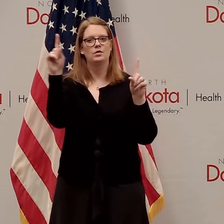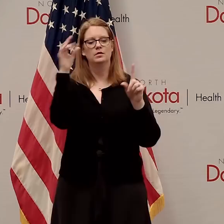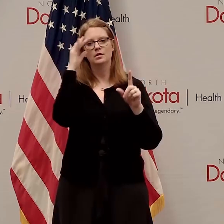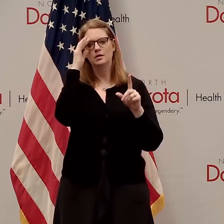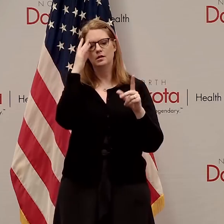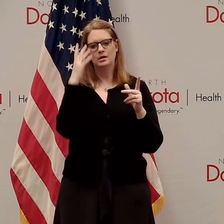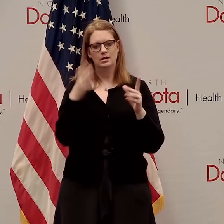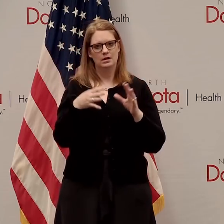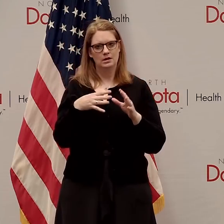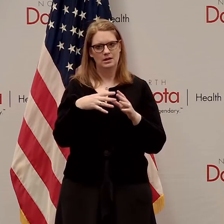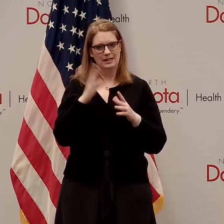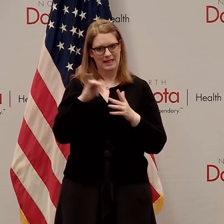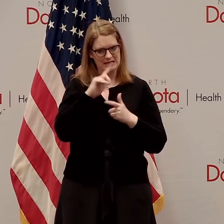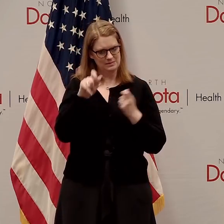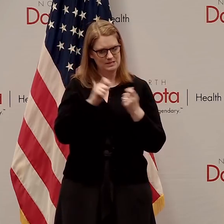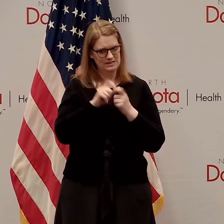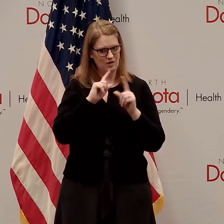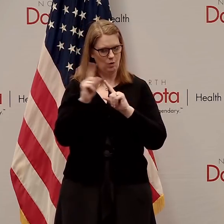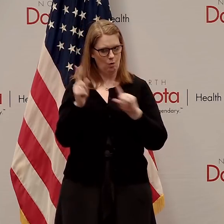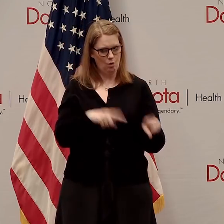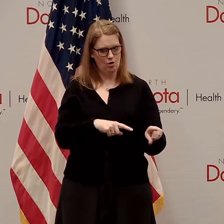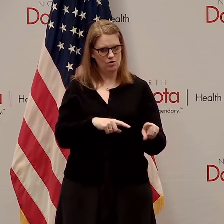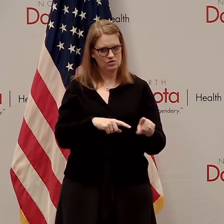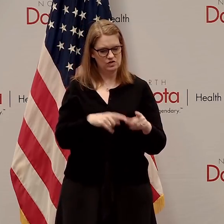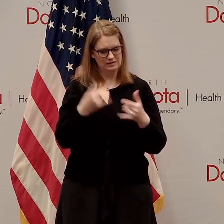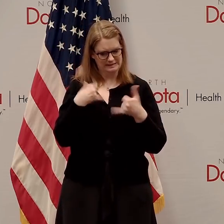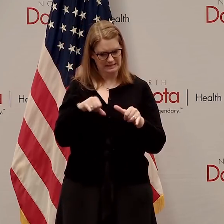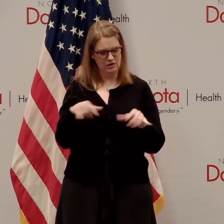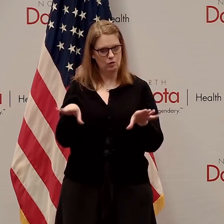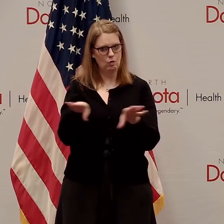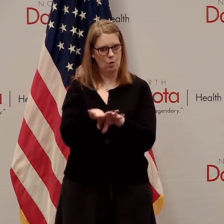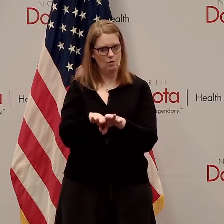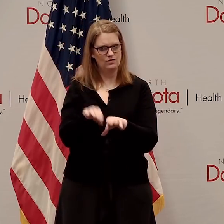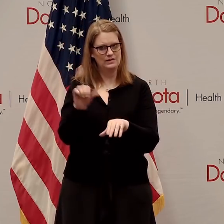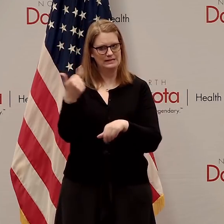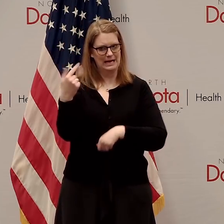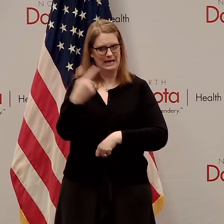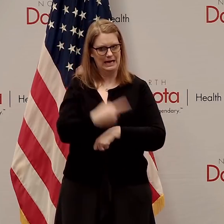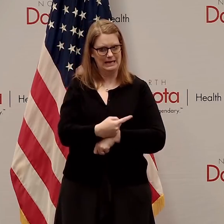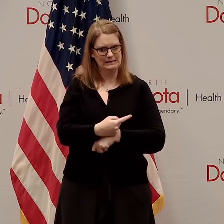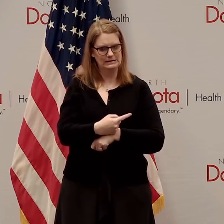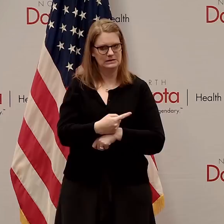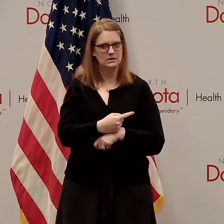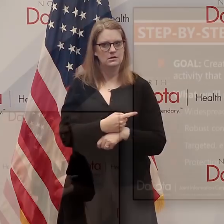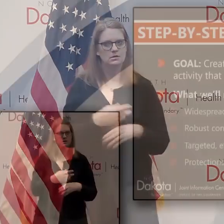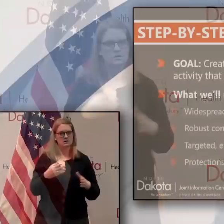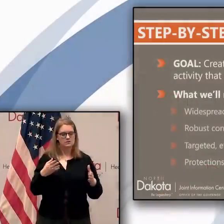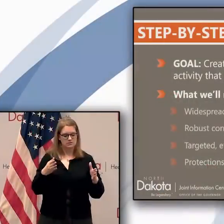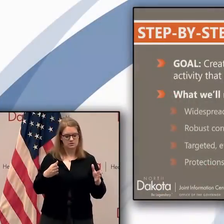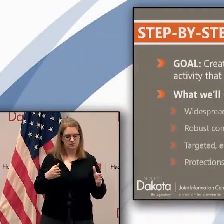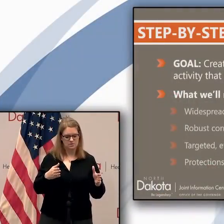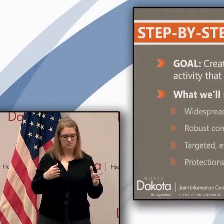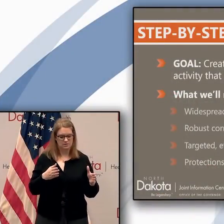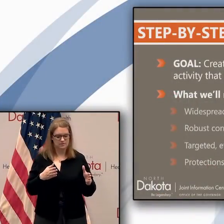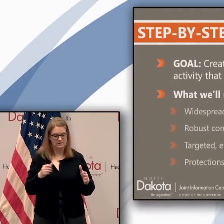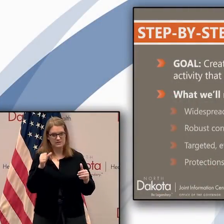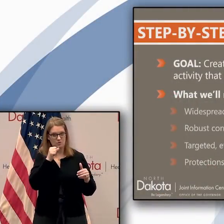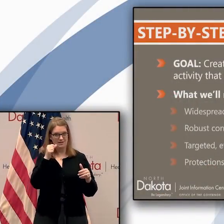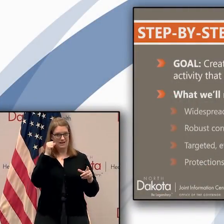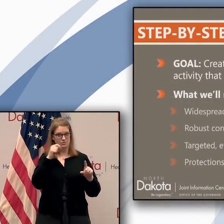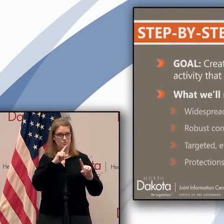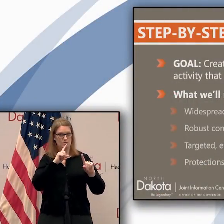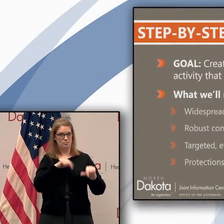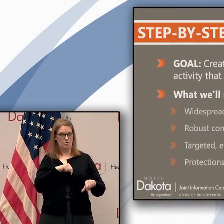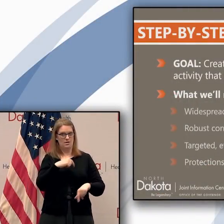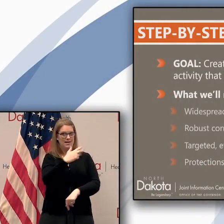we're extending that particular order by 10 days, but we are shifting our energies from yesterday's report